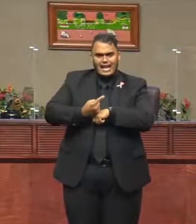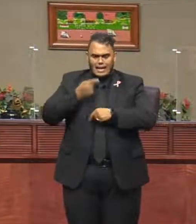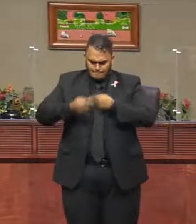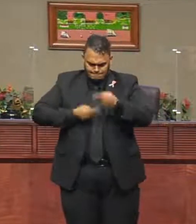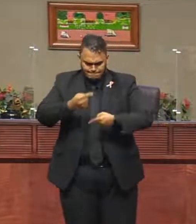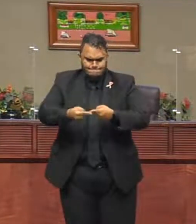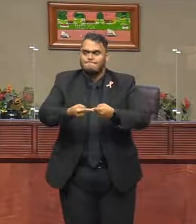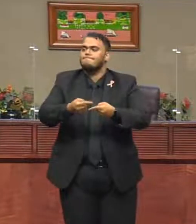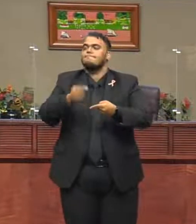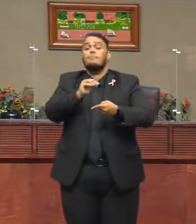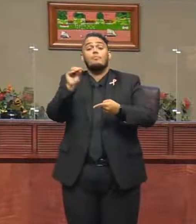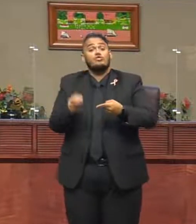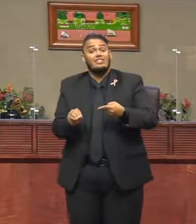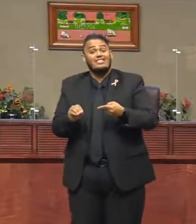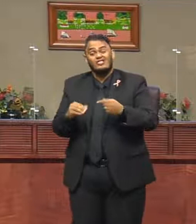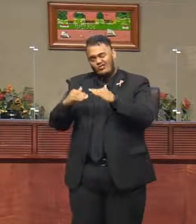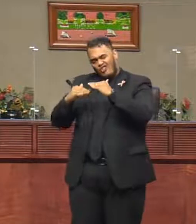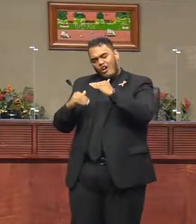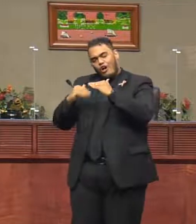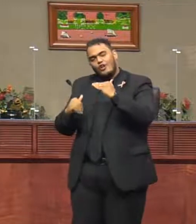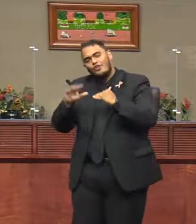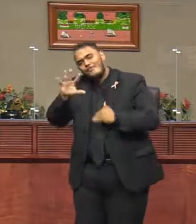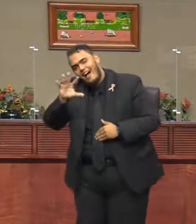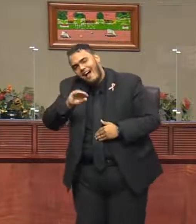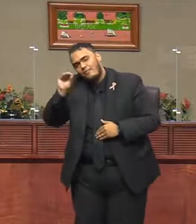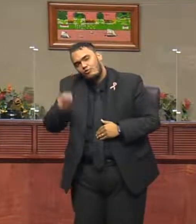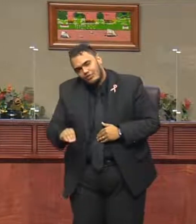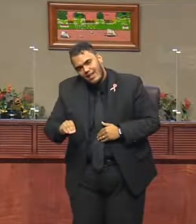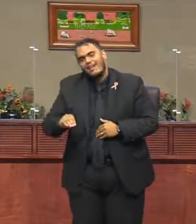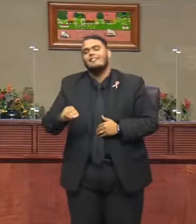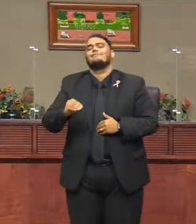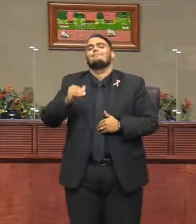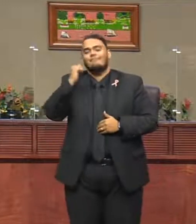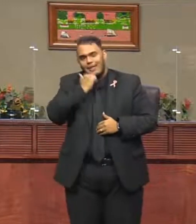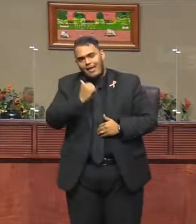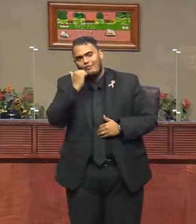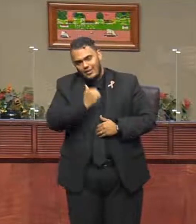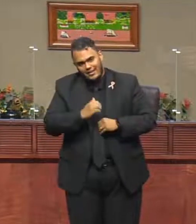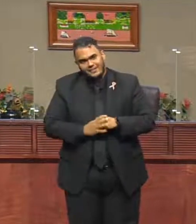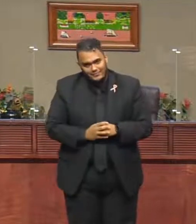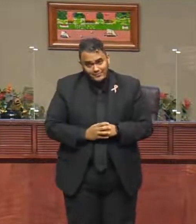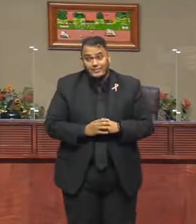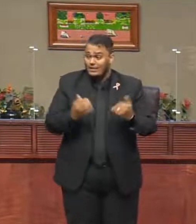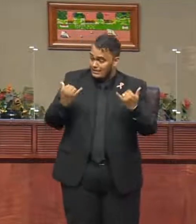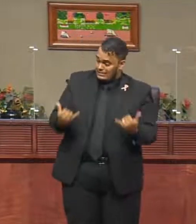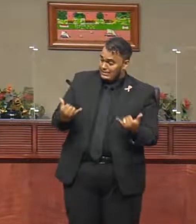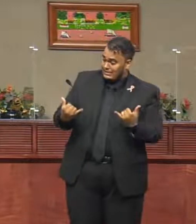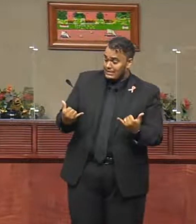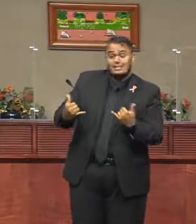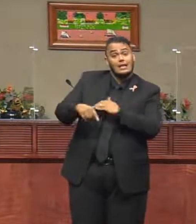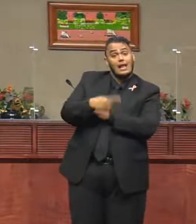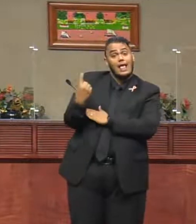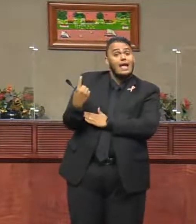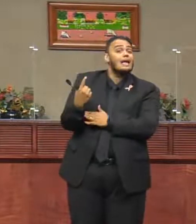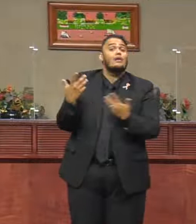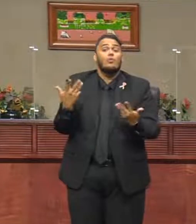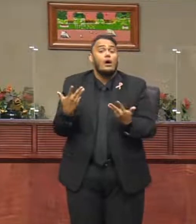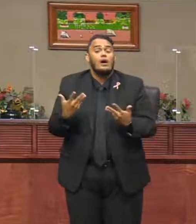been below 5% each of those days. Today, our rolling positivity rate remains